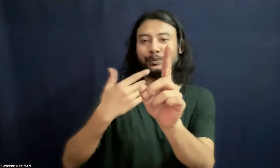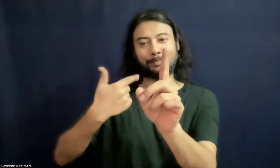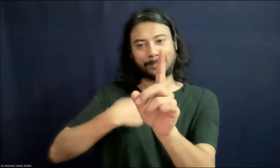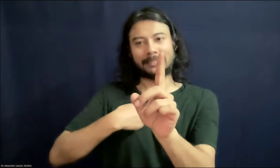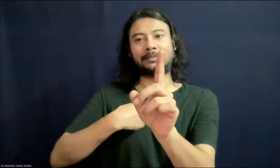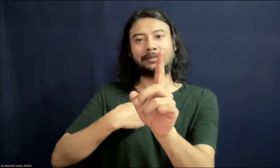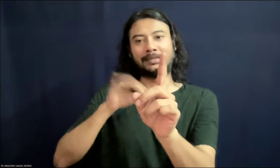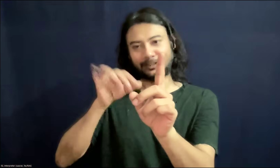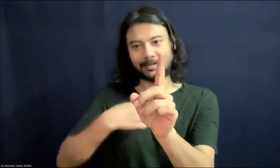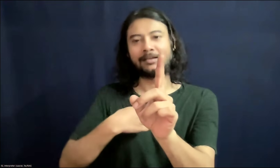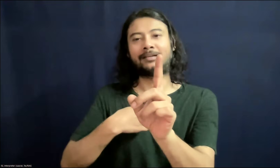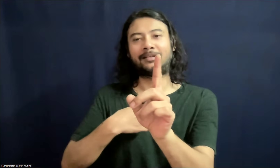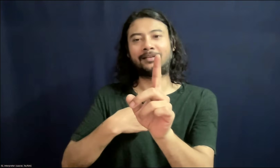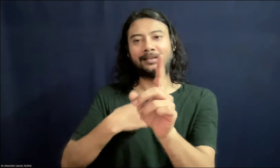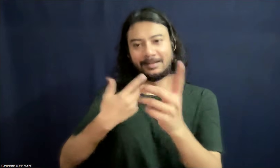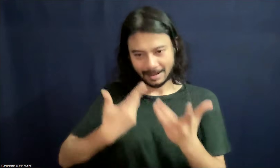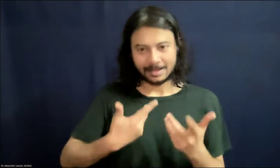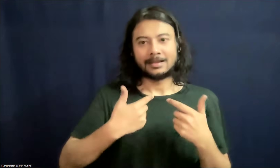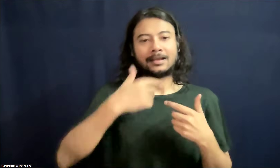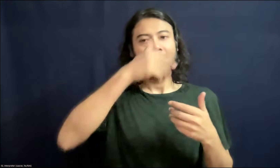I am that supreme person.